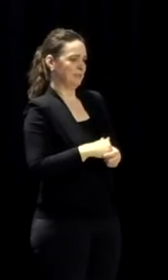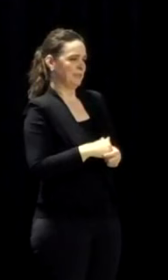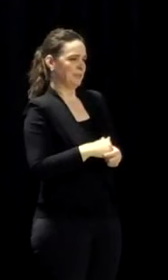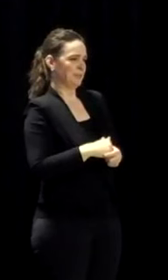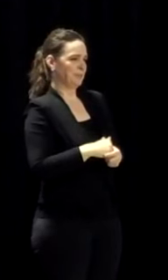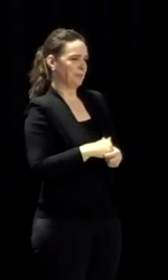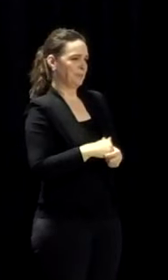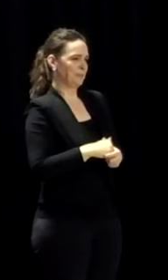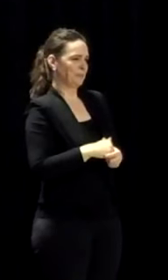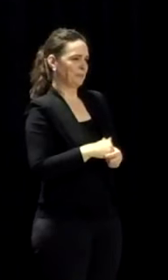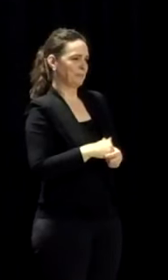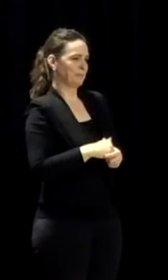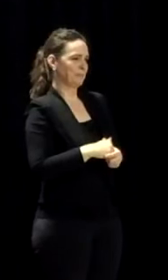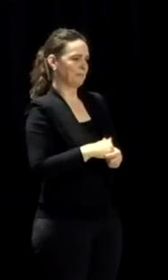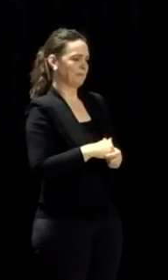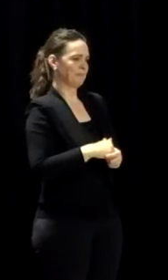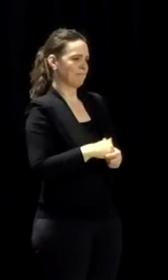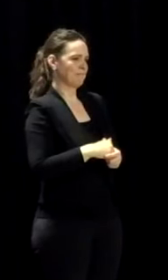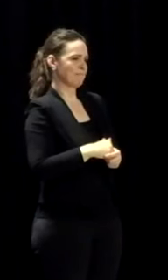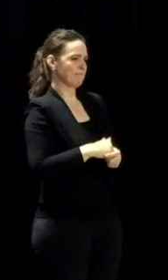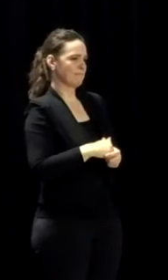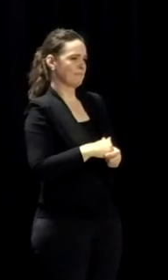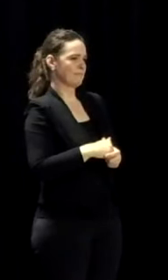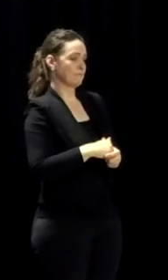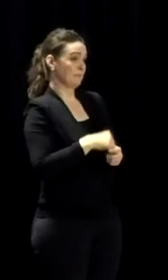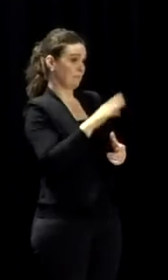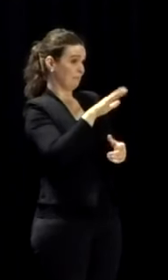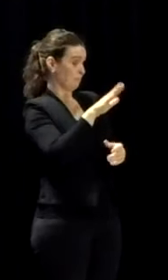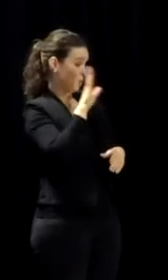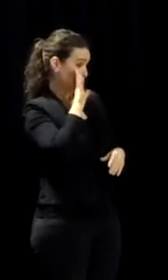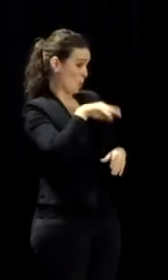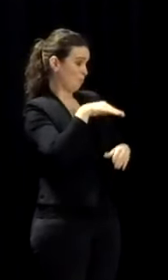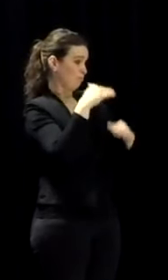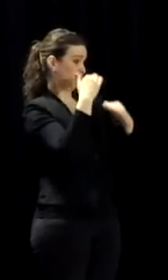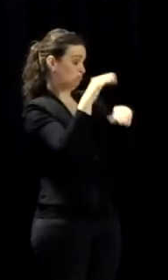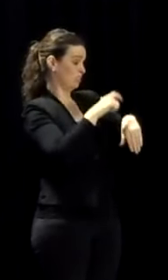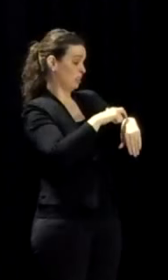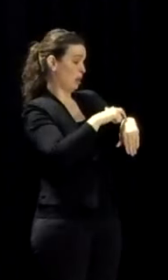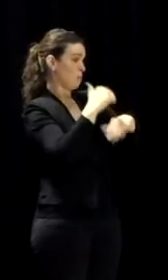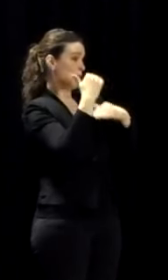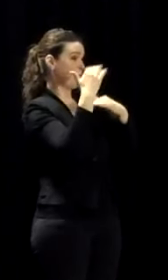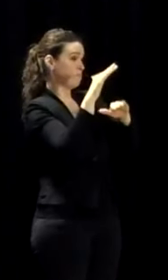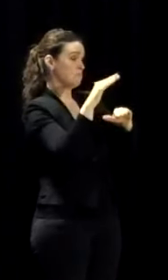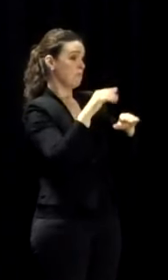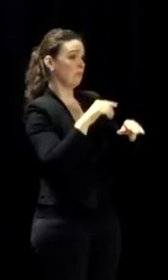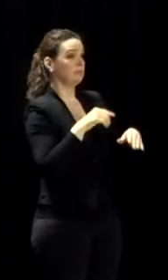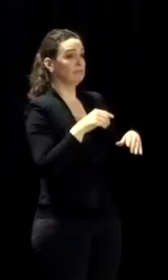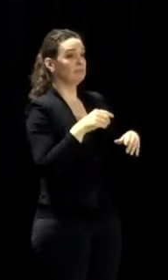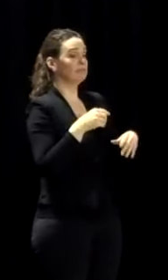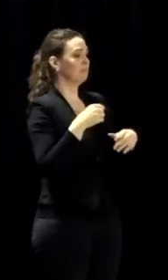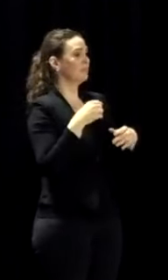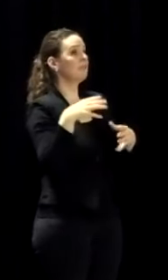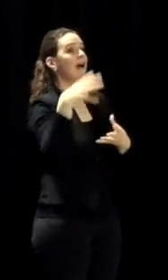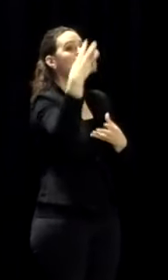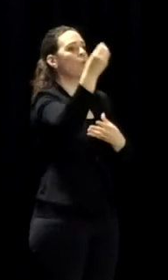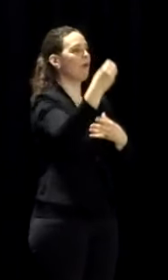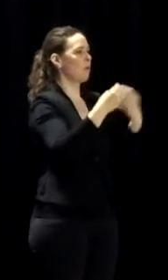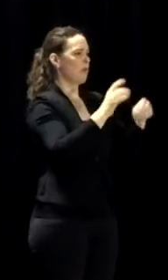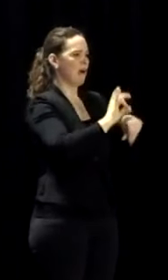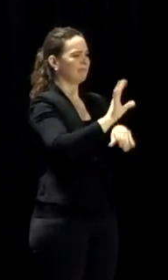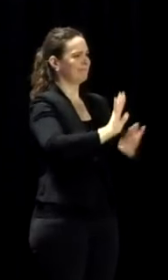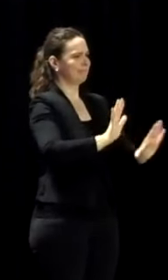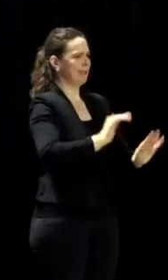days, there is no curfew, certainly in Onondaga County, and there is no travel ban. We of course want people